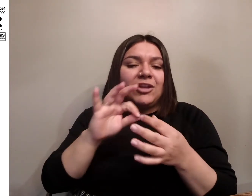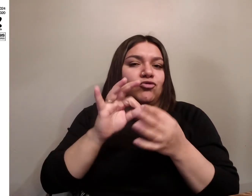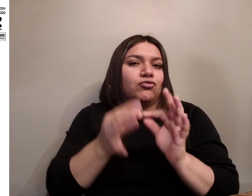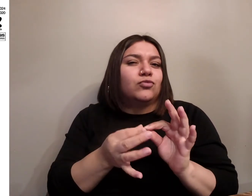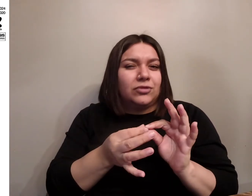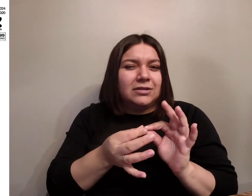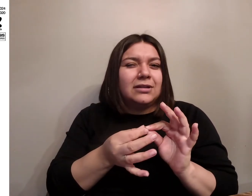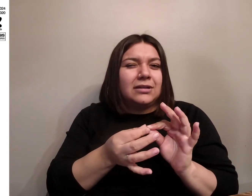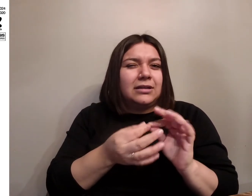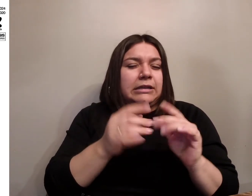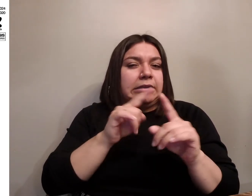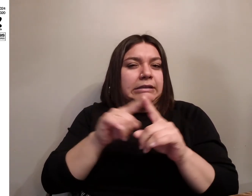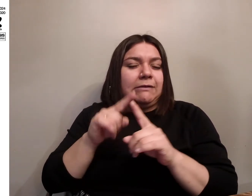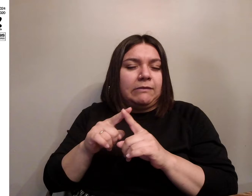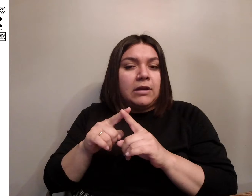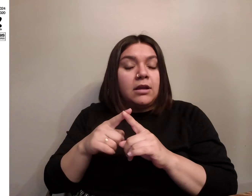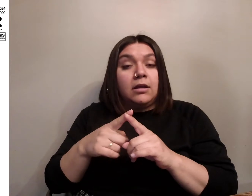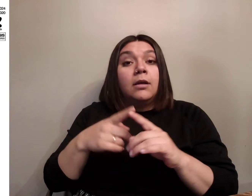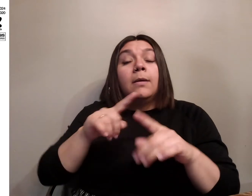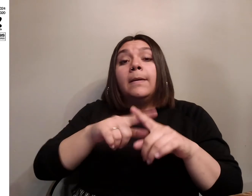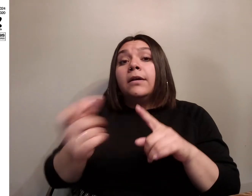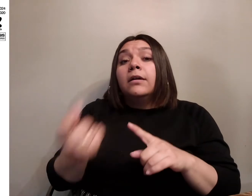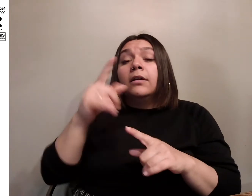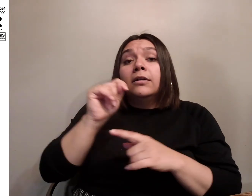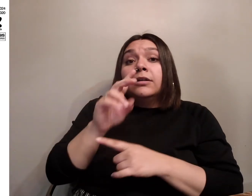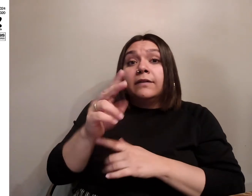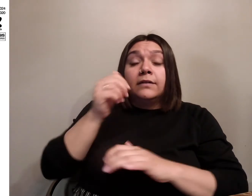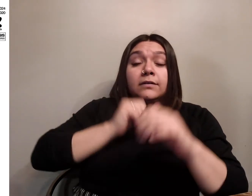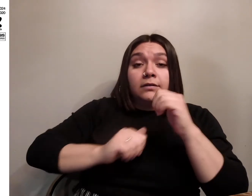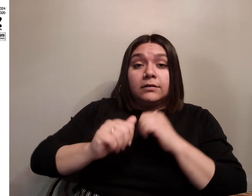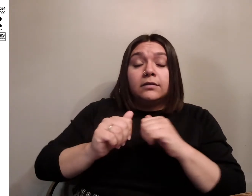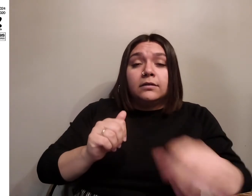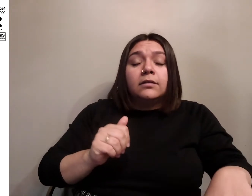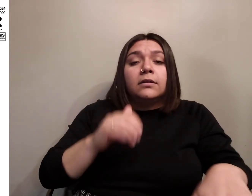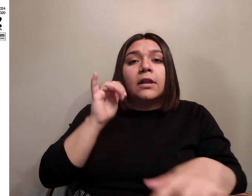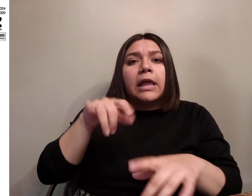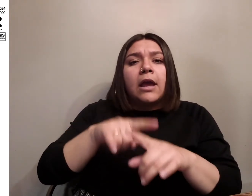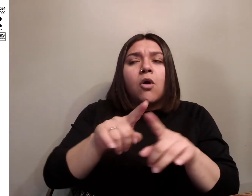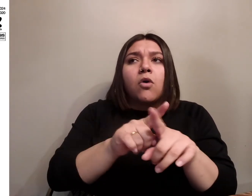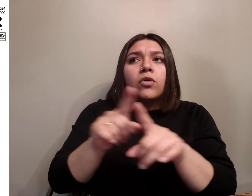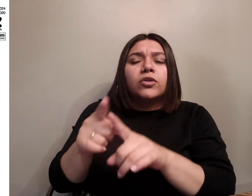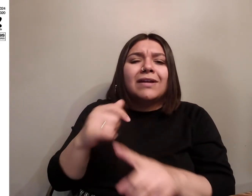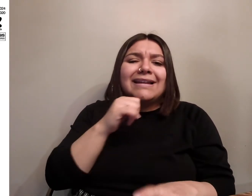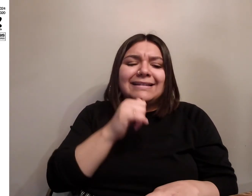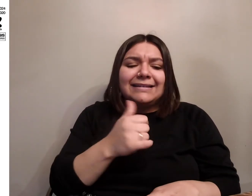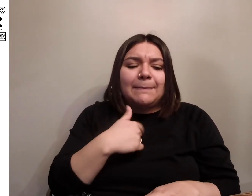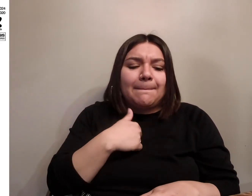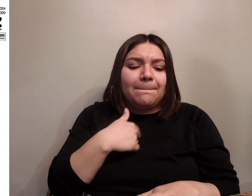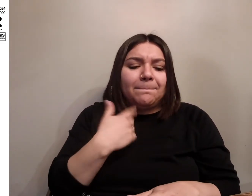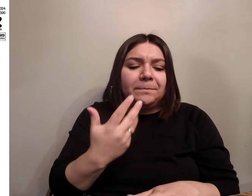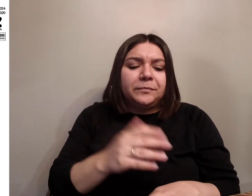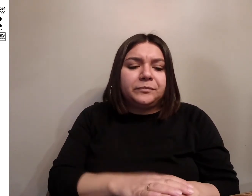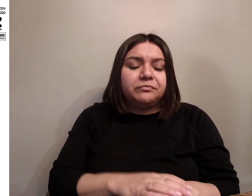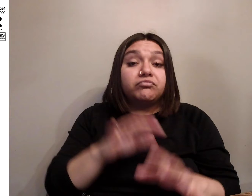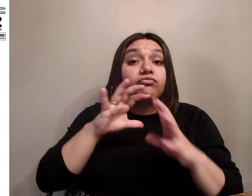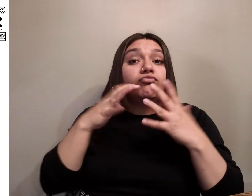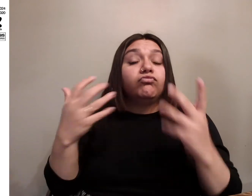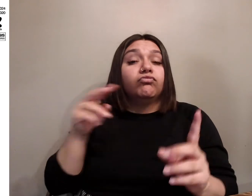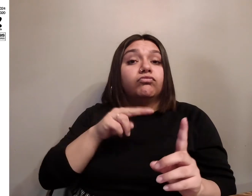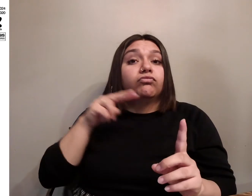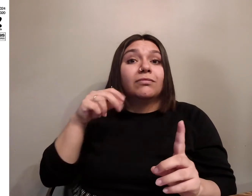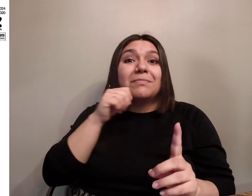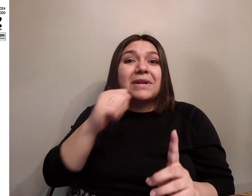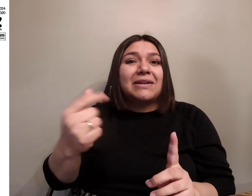could be interpreted, say, for a television series. And